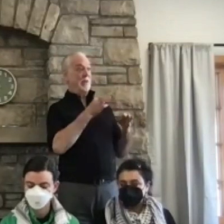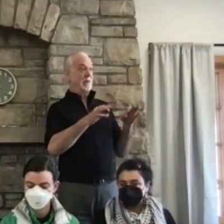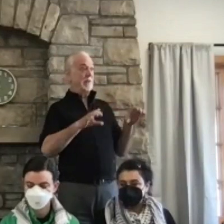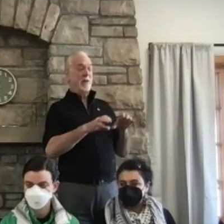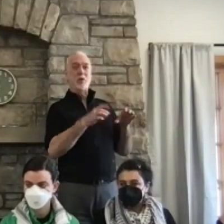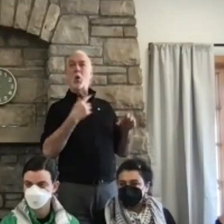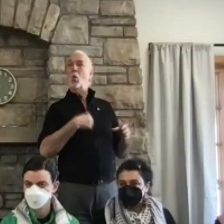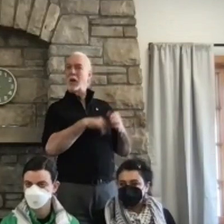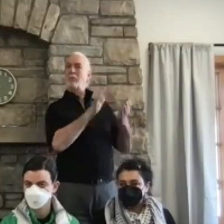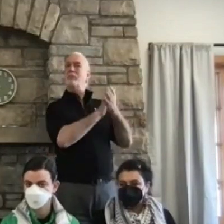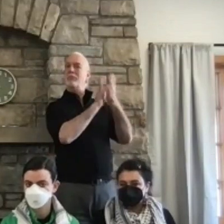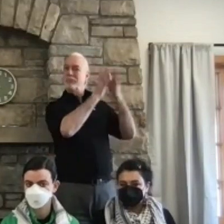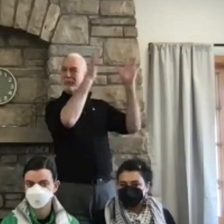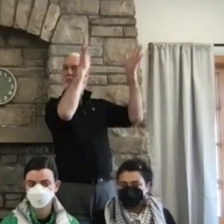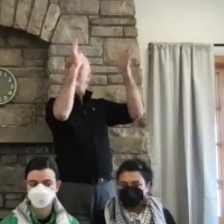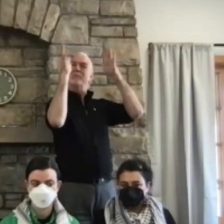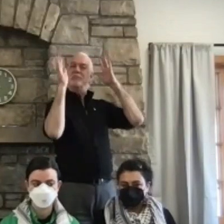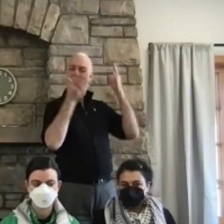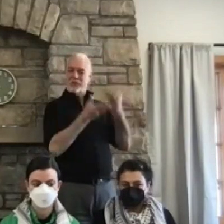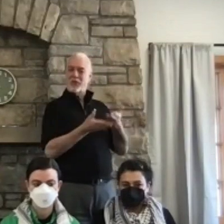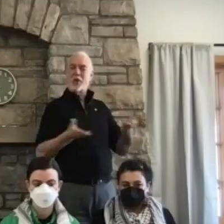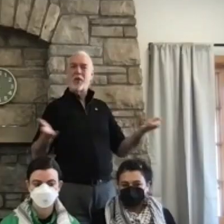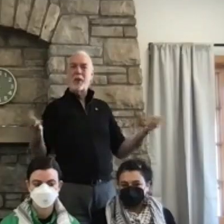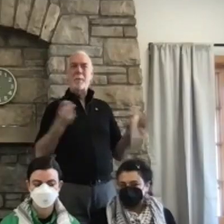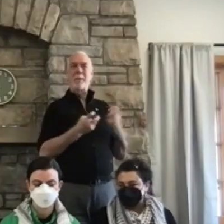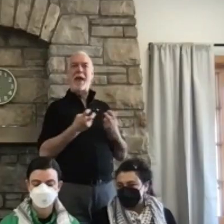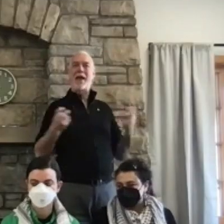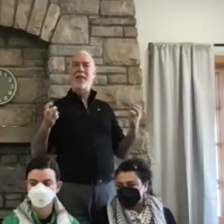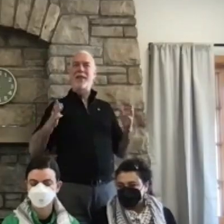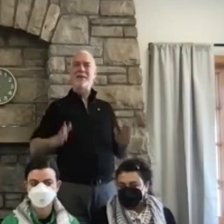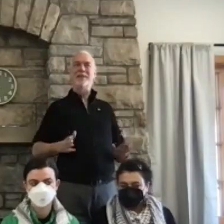we get a round of applause once more? Parson?